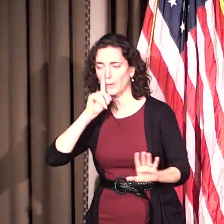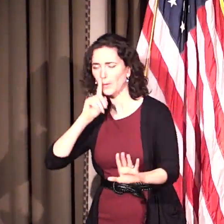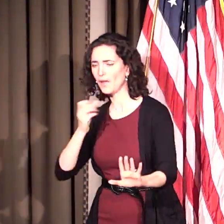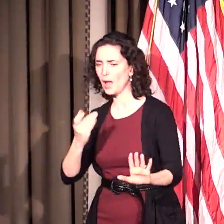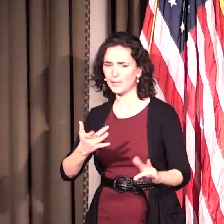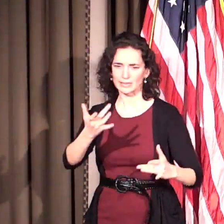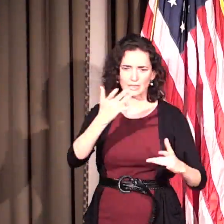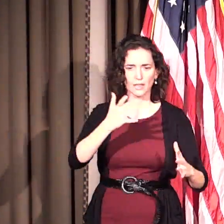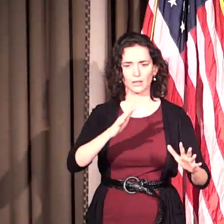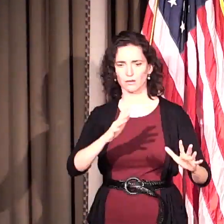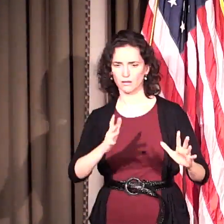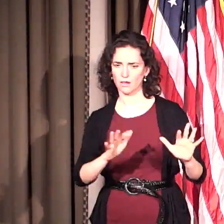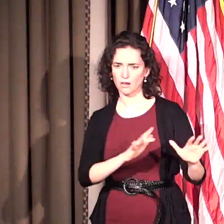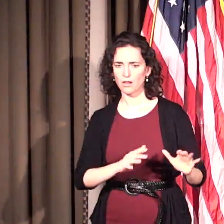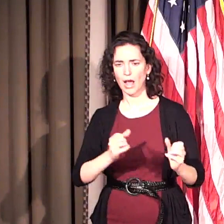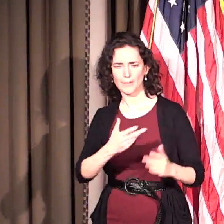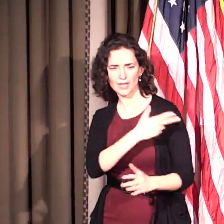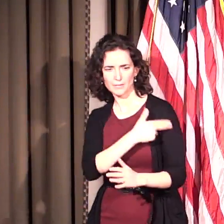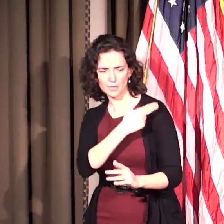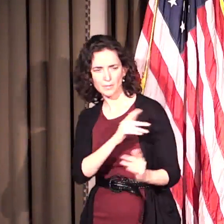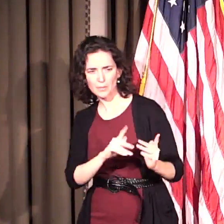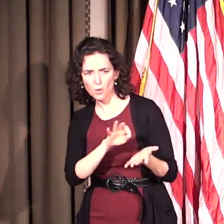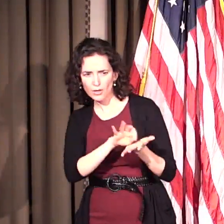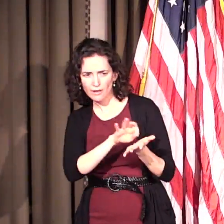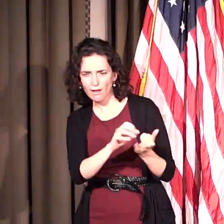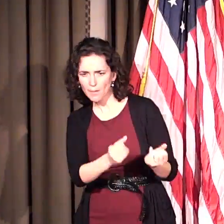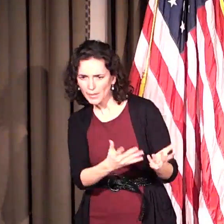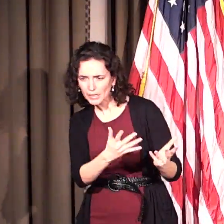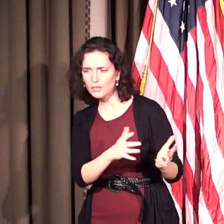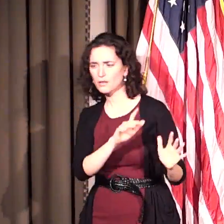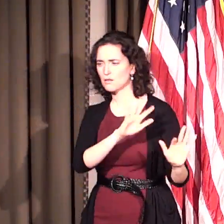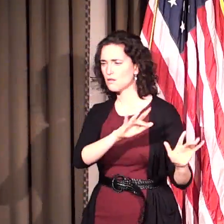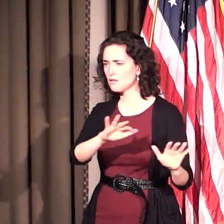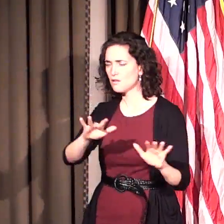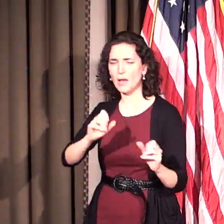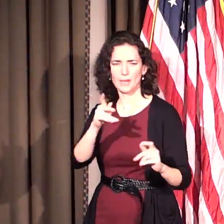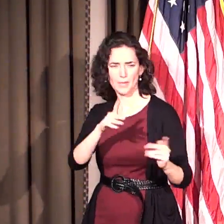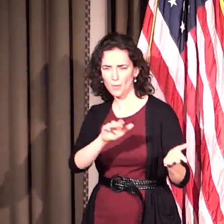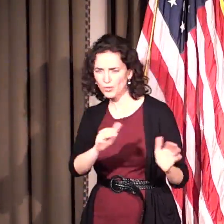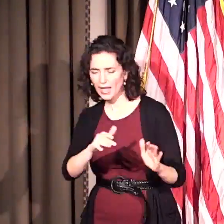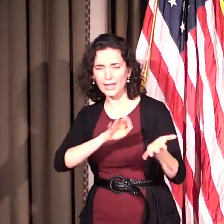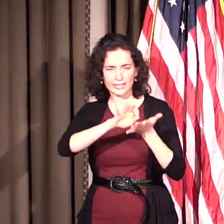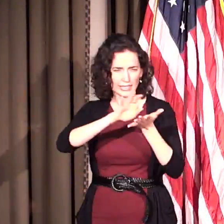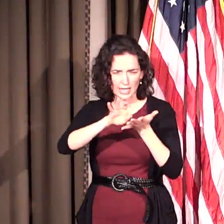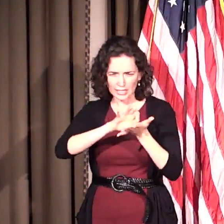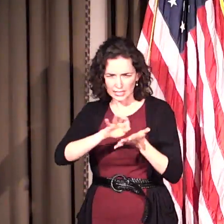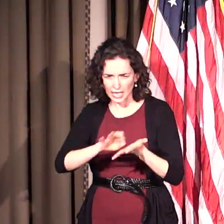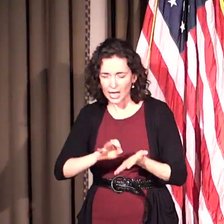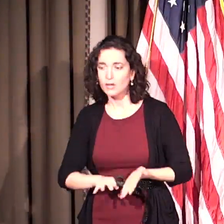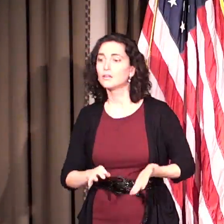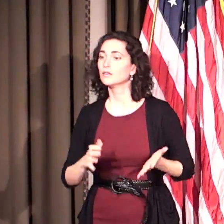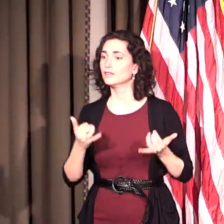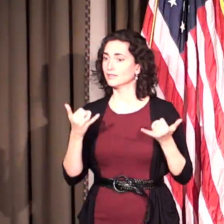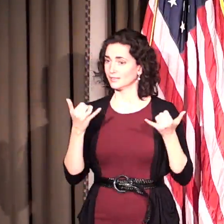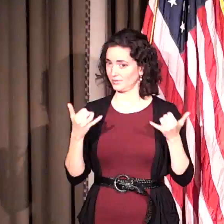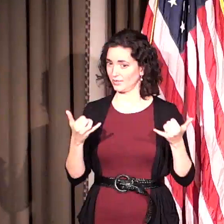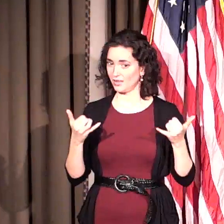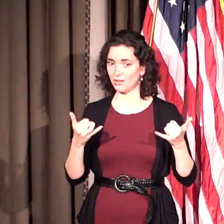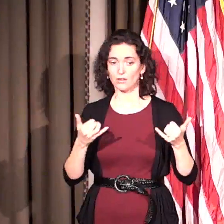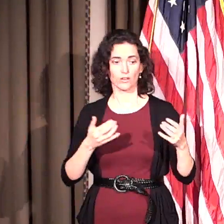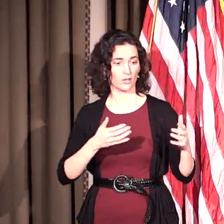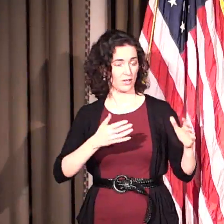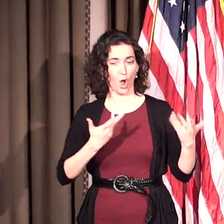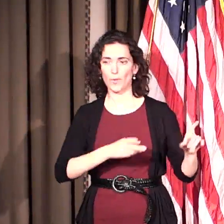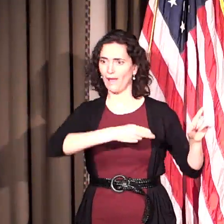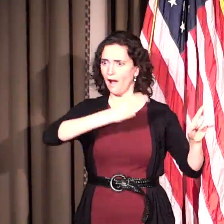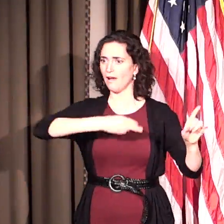cases developing every day, the number of hospitalizations, and deaths, all those baseline numbers are too